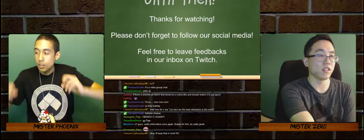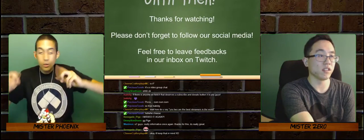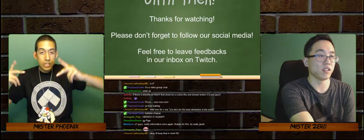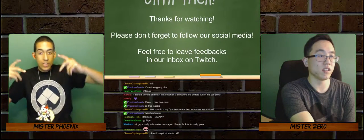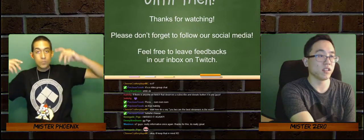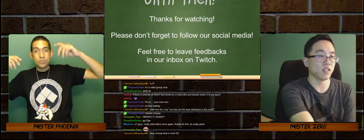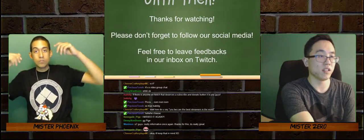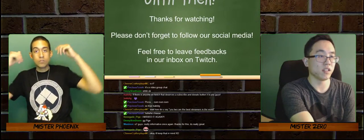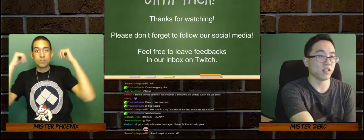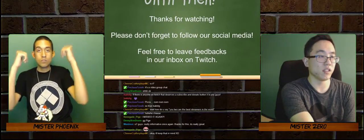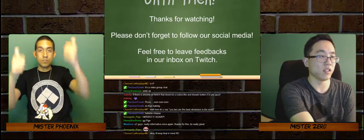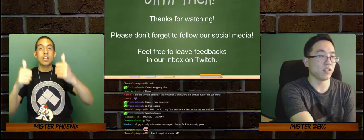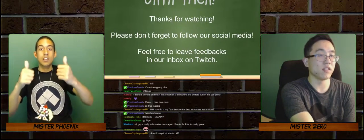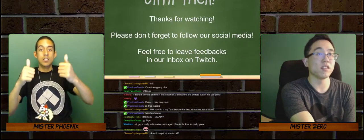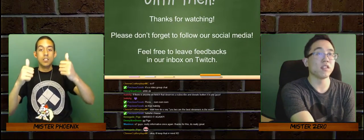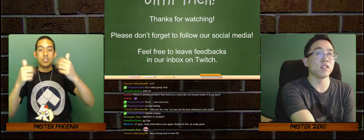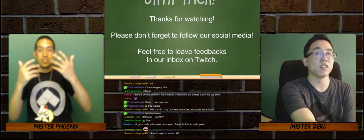Okay.